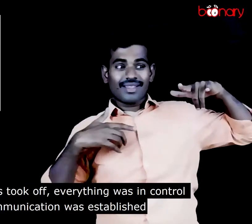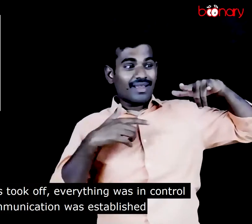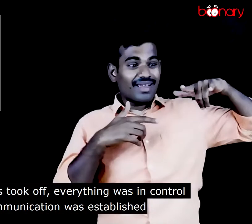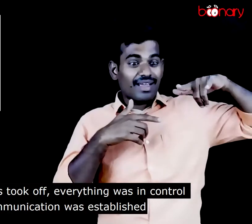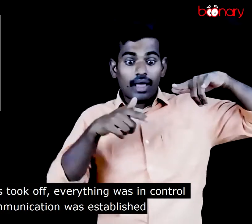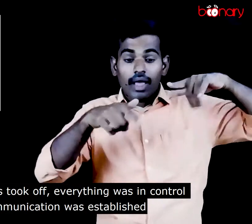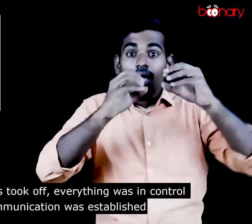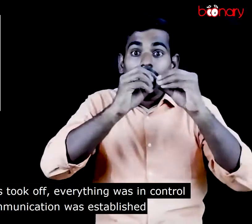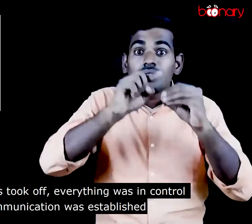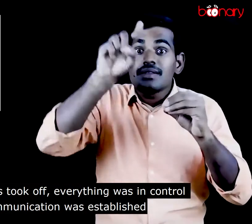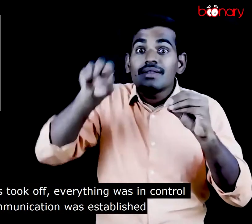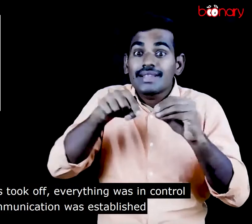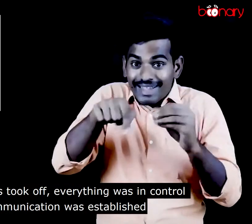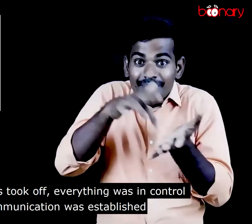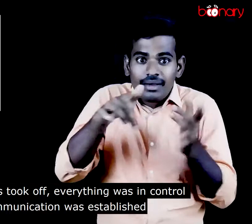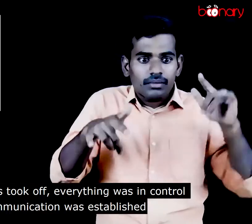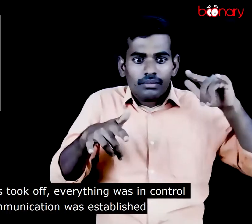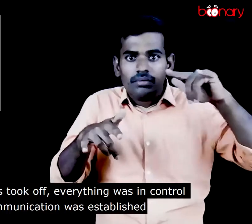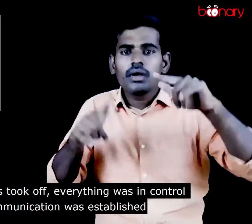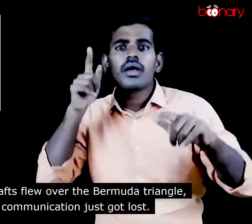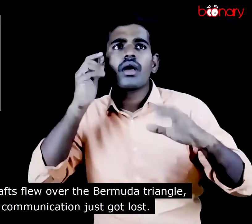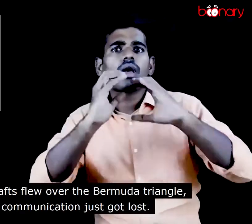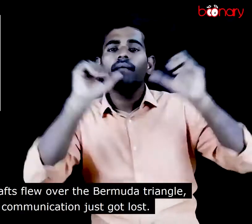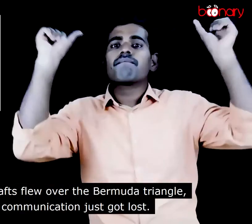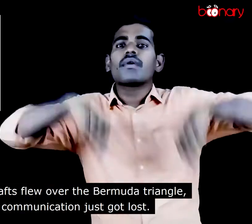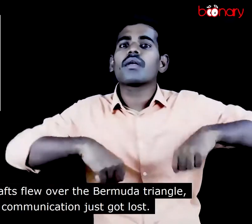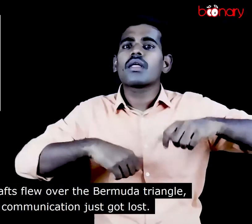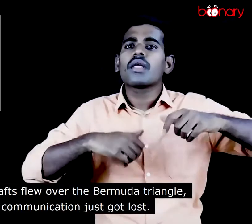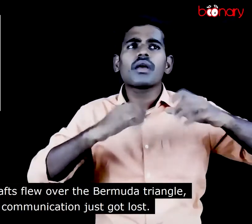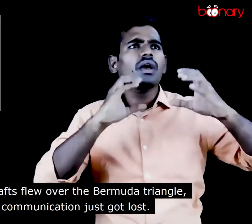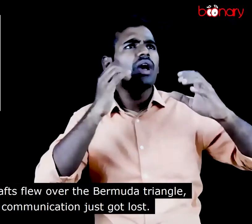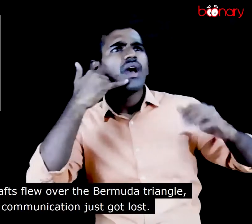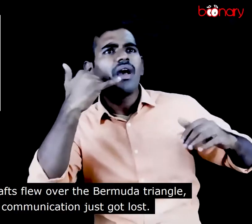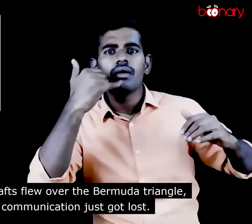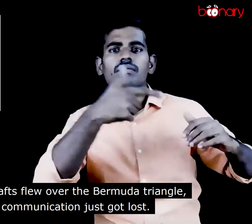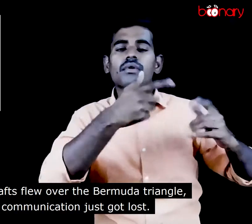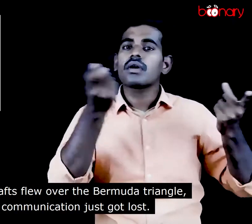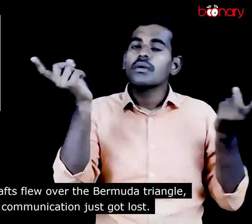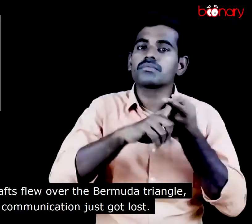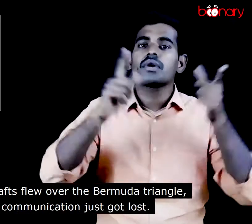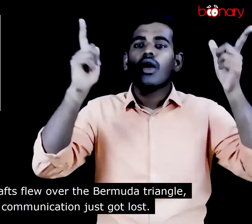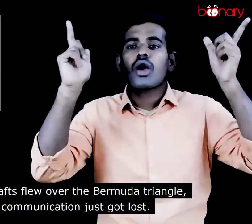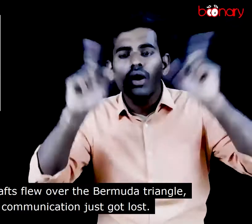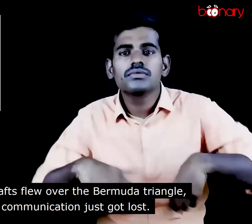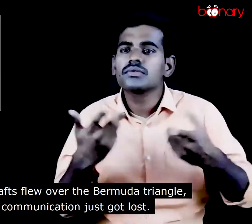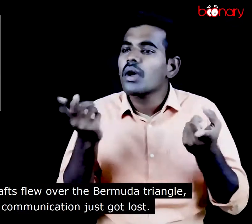in control and communication was established. But as the aircrafts flew over the Bermuda Triangle,